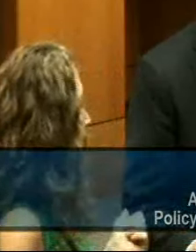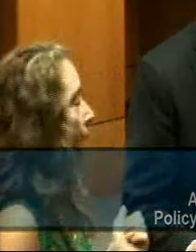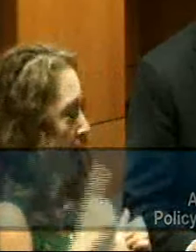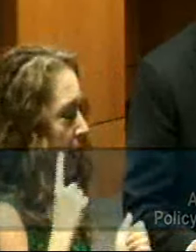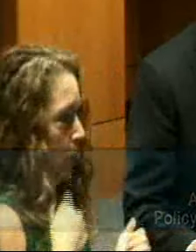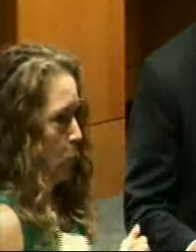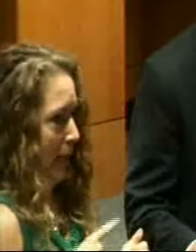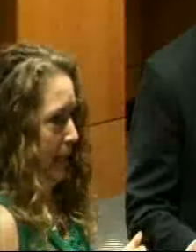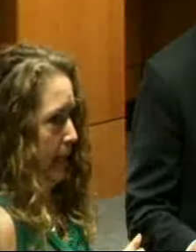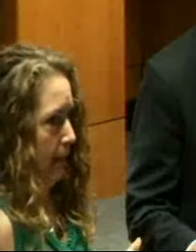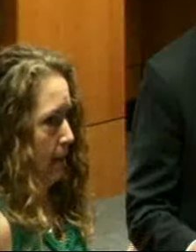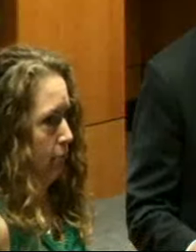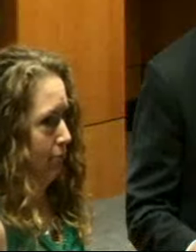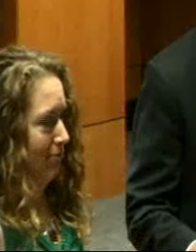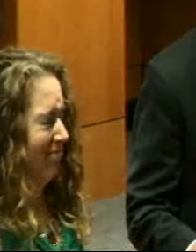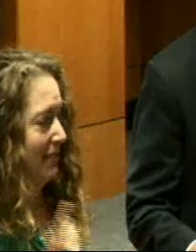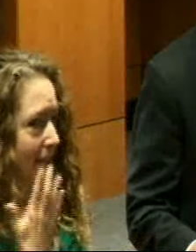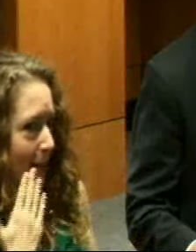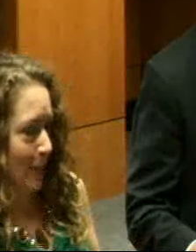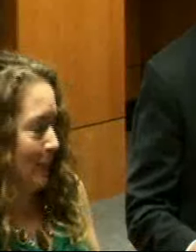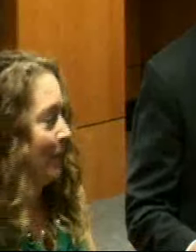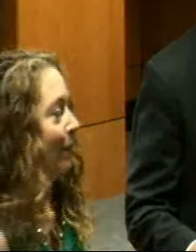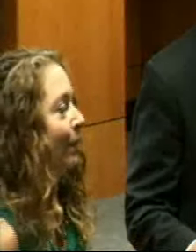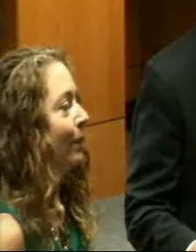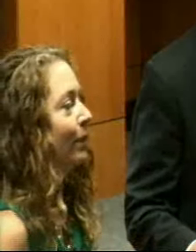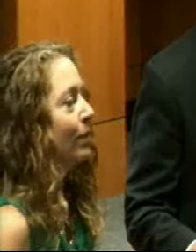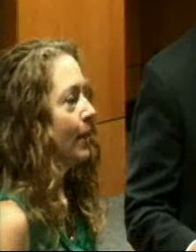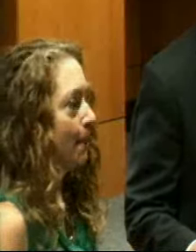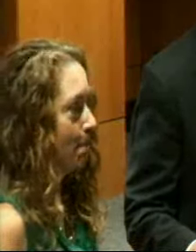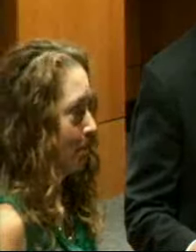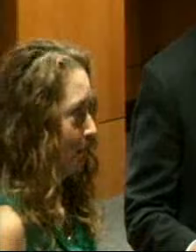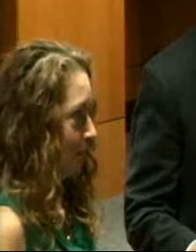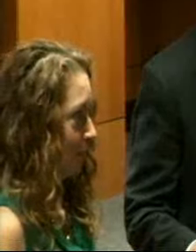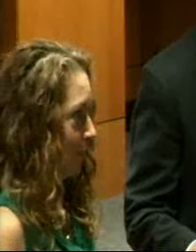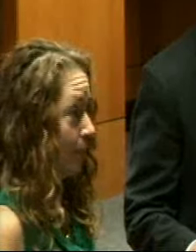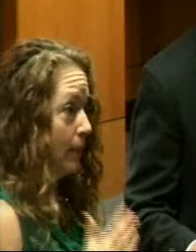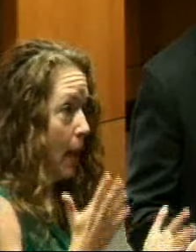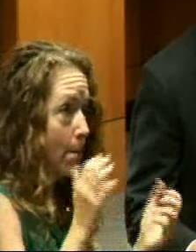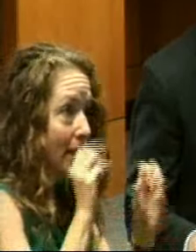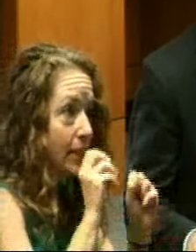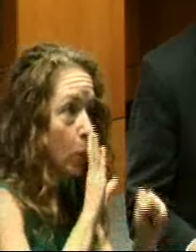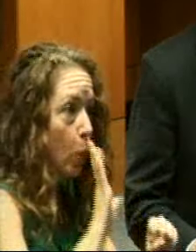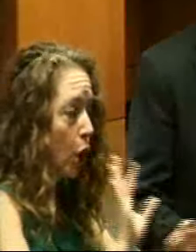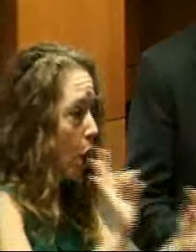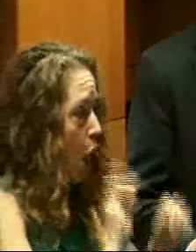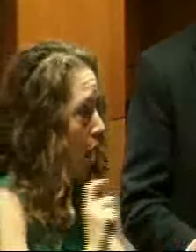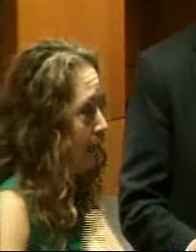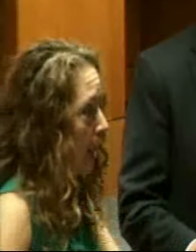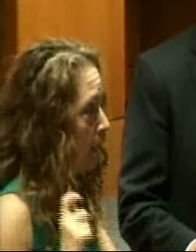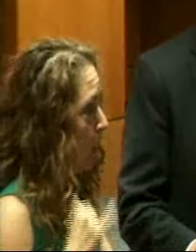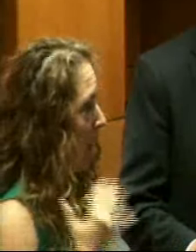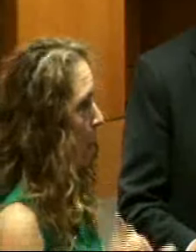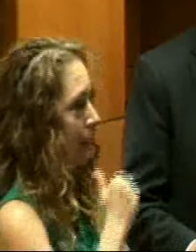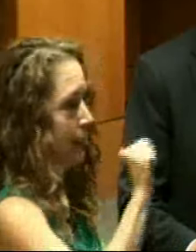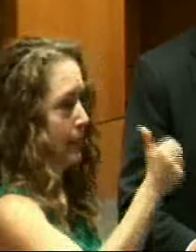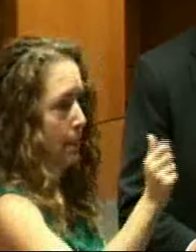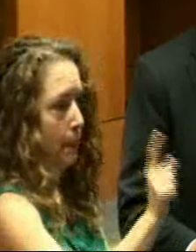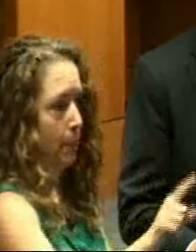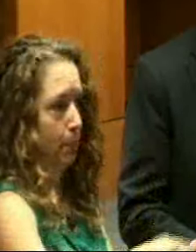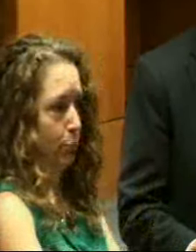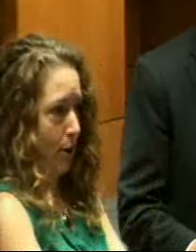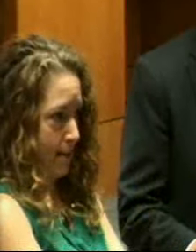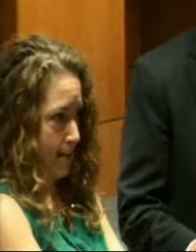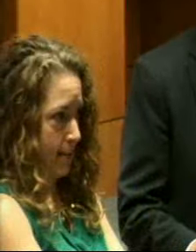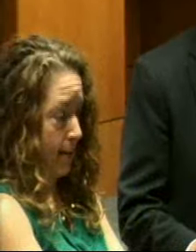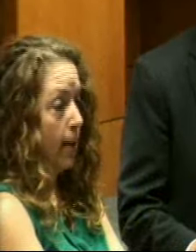we all needed that. So thank you. Amazingly enough, we're right on time. So we're going to take a 10-minute break, and then we're going to come